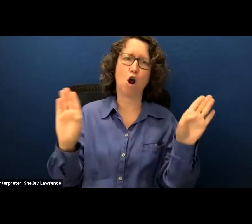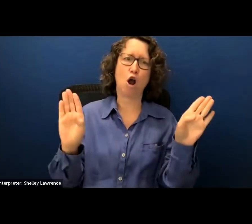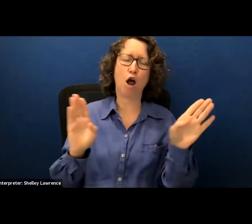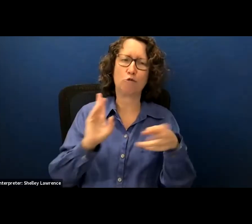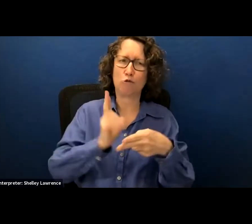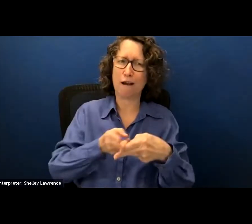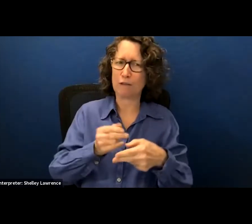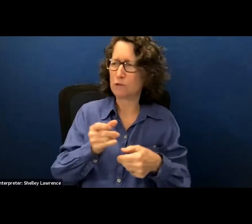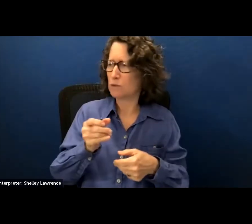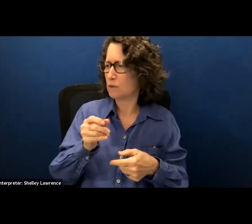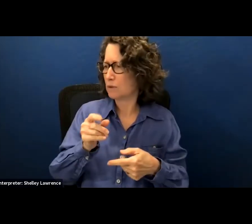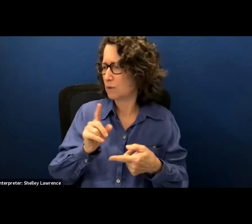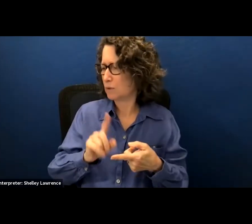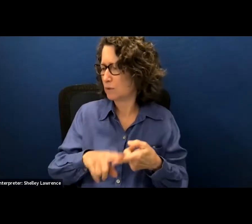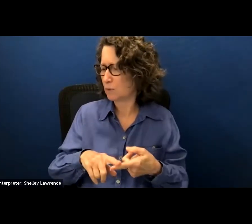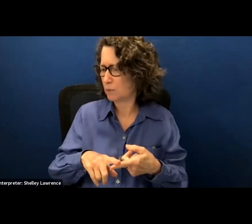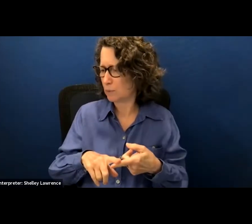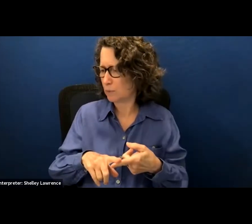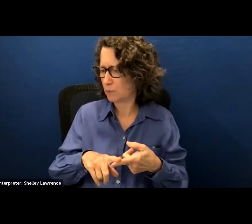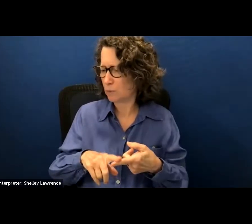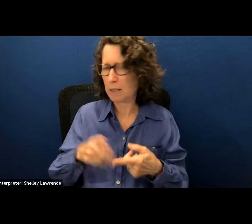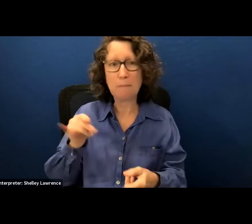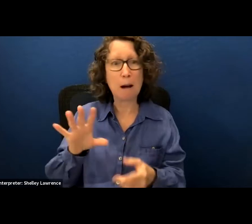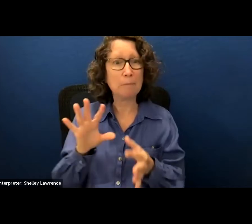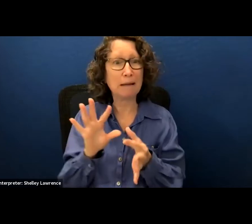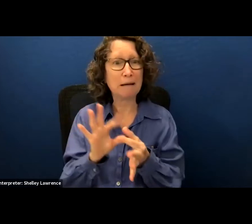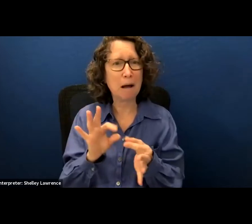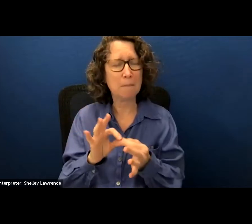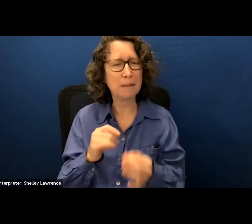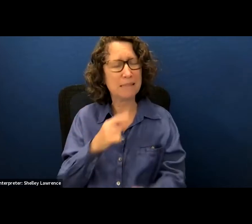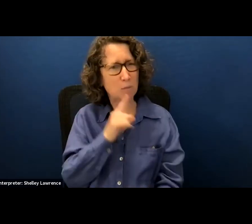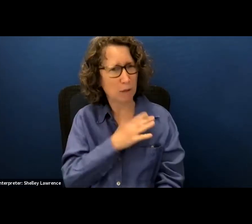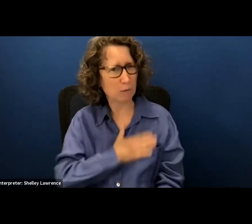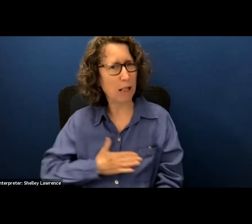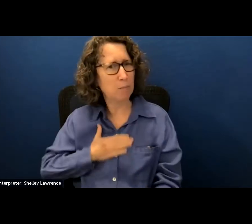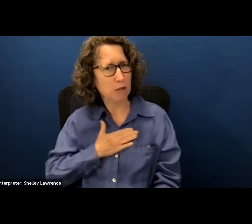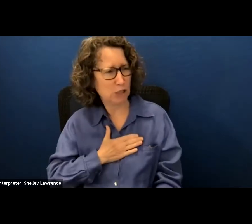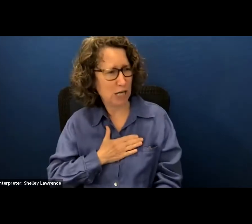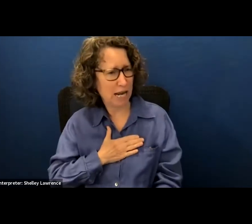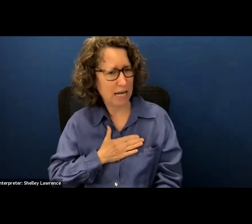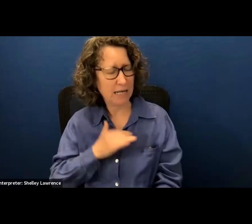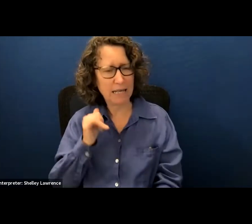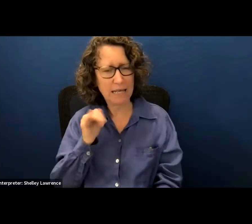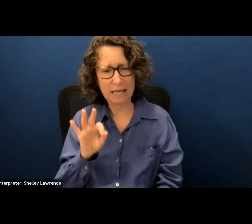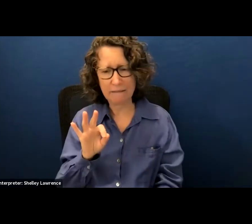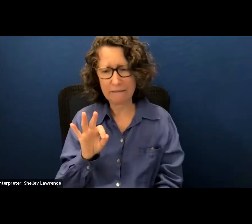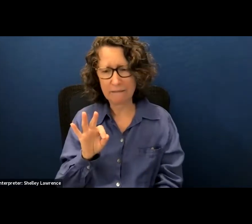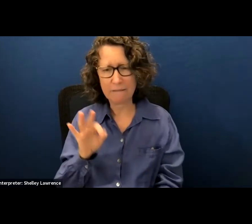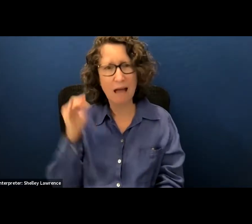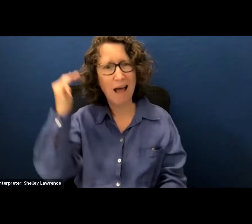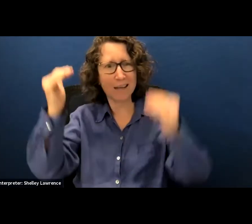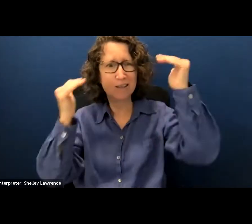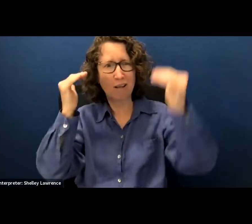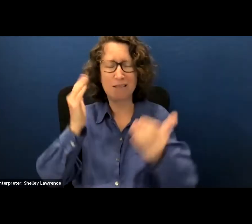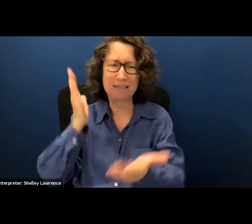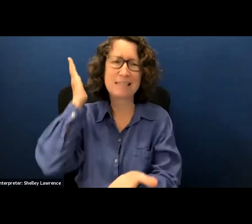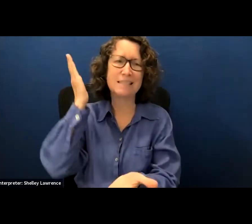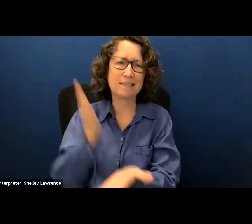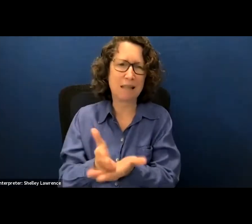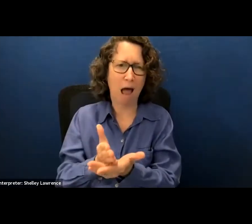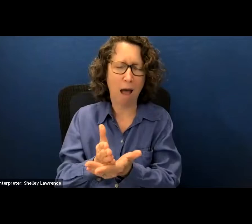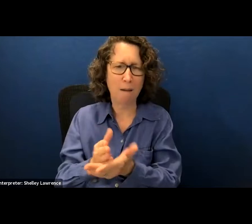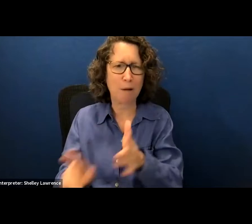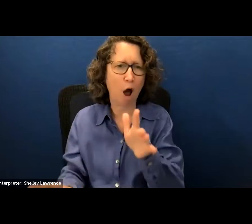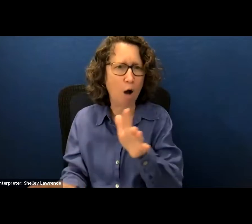to the public comments, I'd really appreciate it if adults stop coming